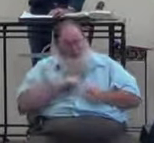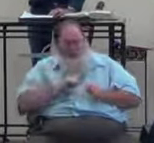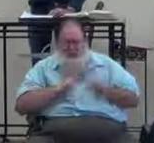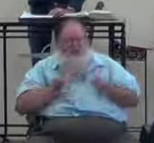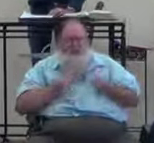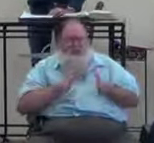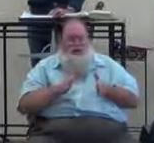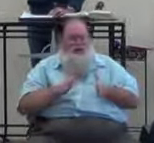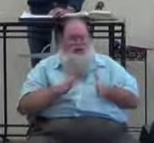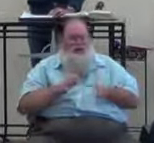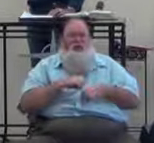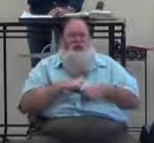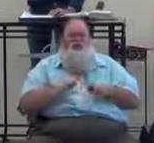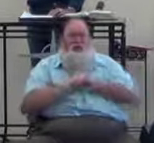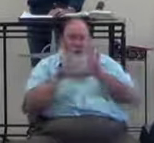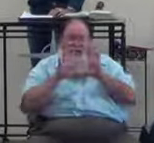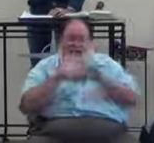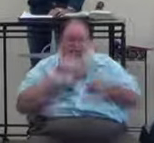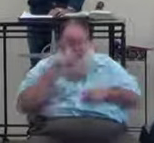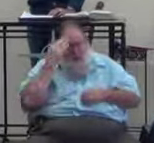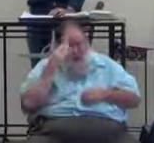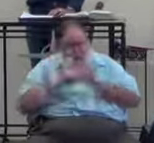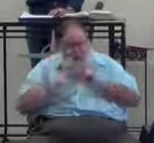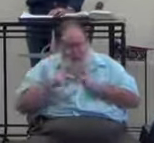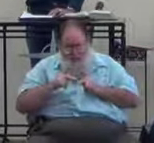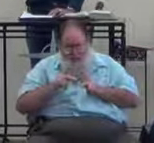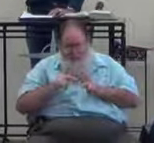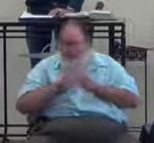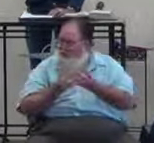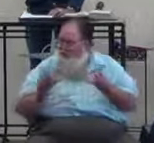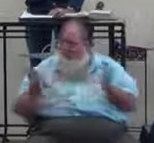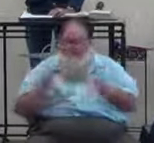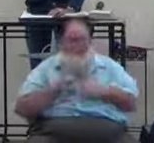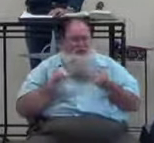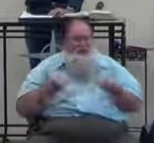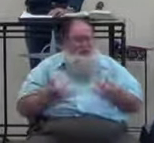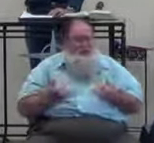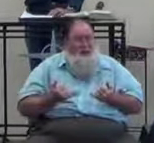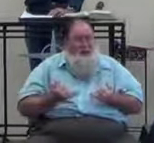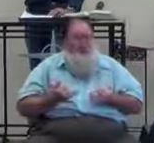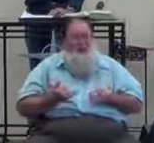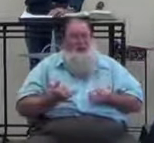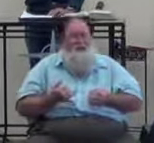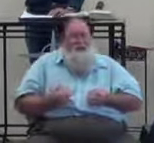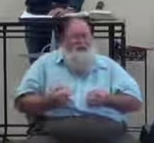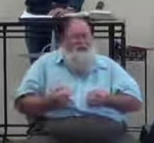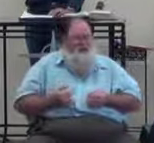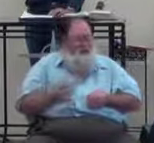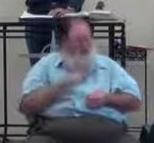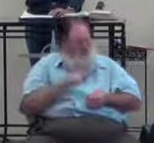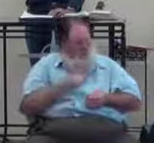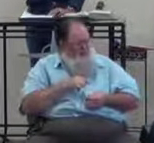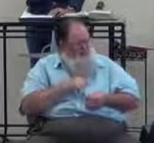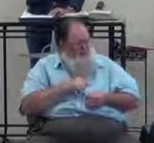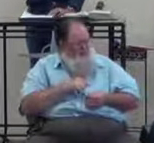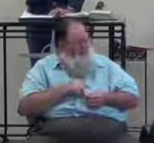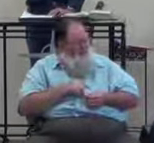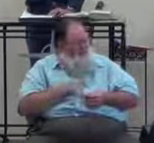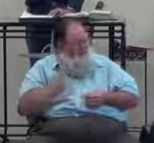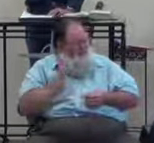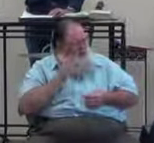way. And I know people around me, even yet today, he's the one that's a pastor of that church at